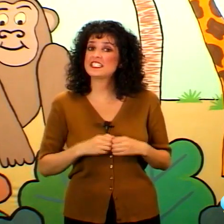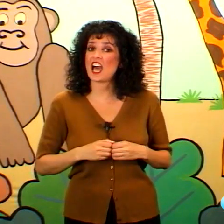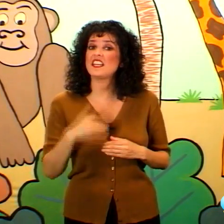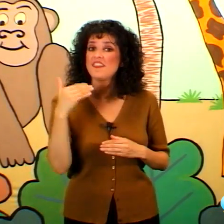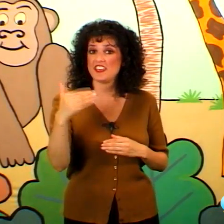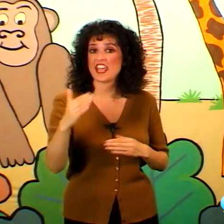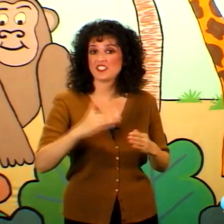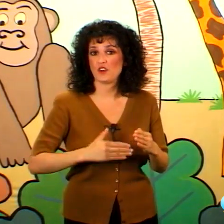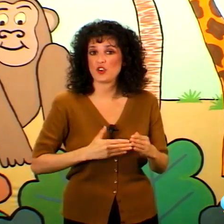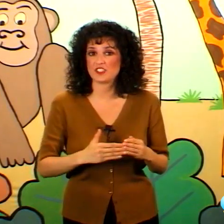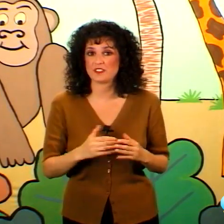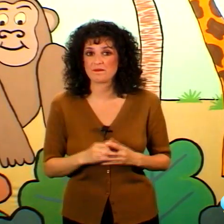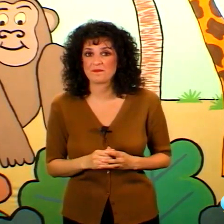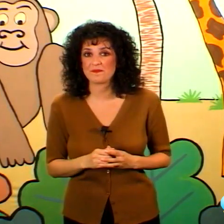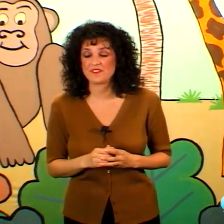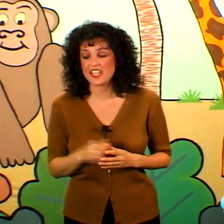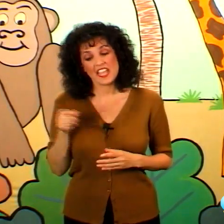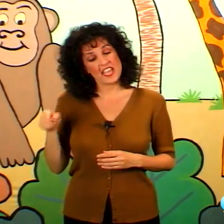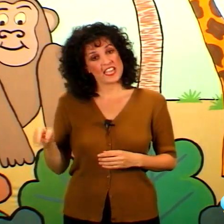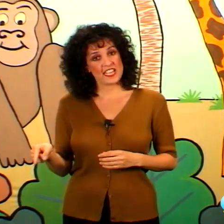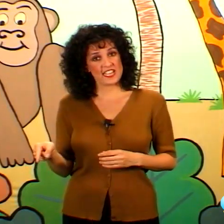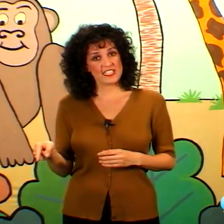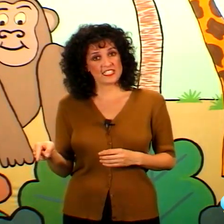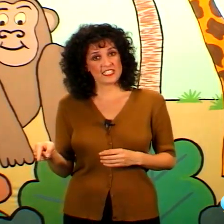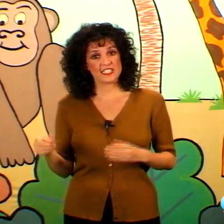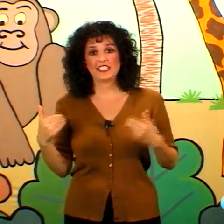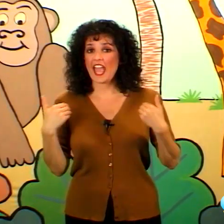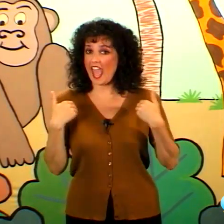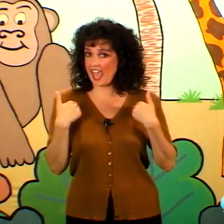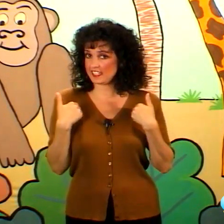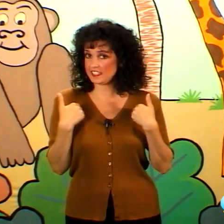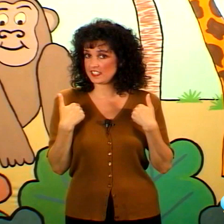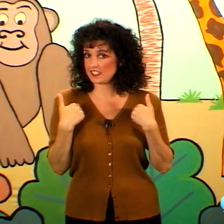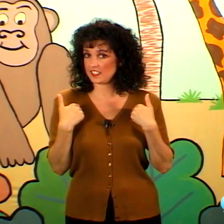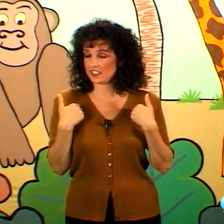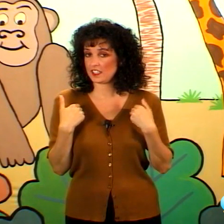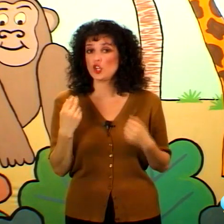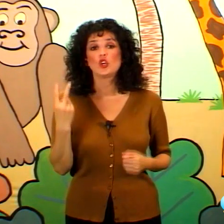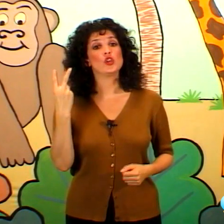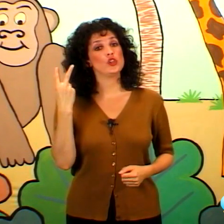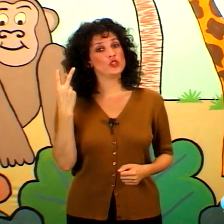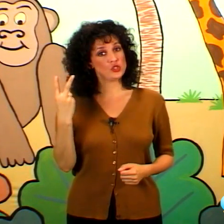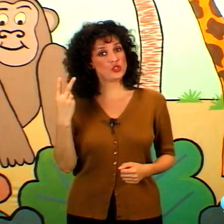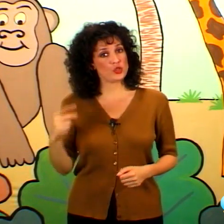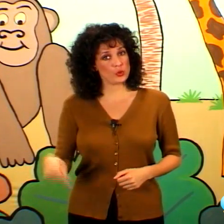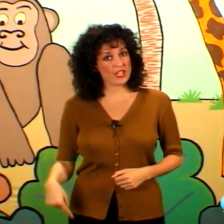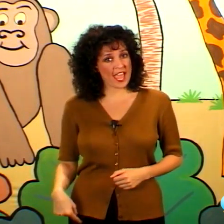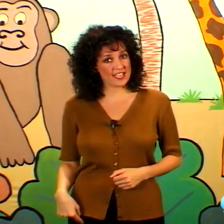sign the next verse. It has two legs.